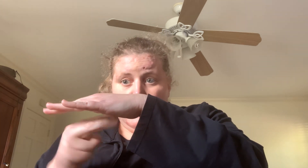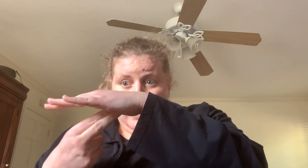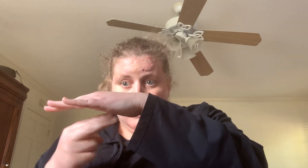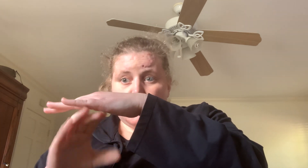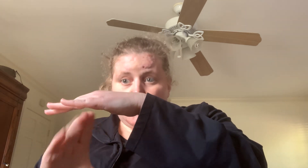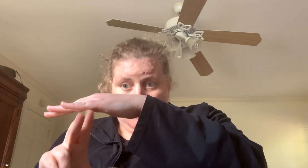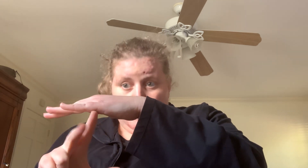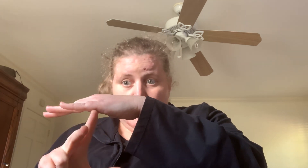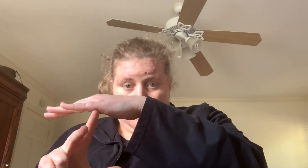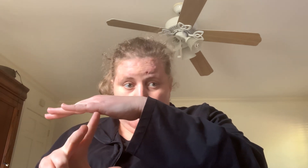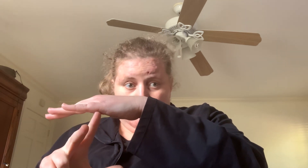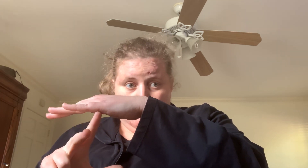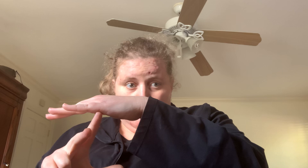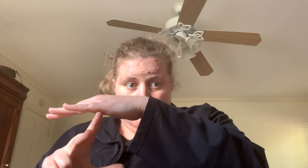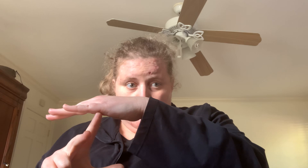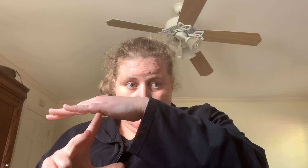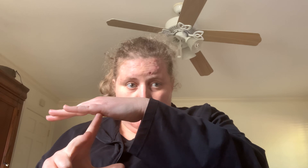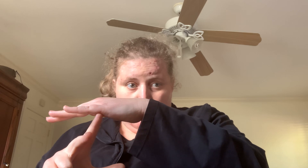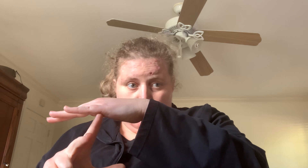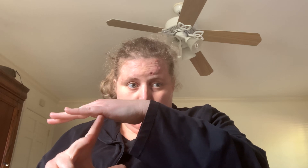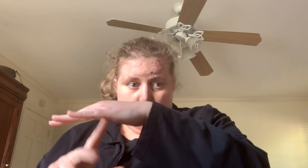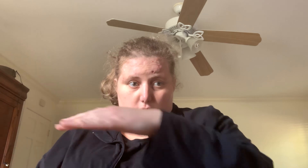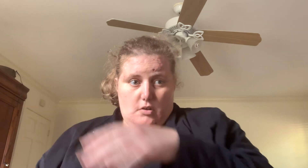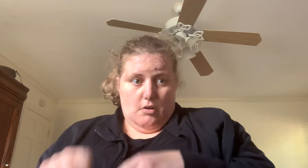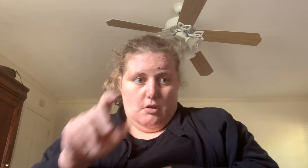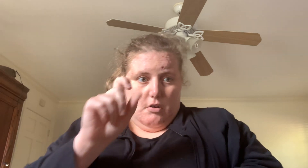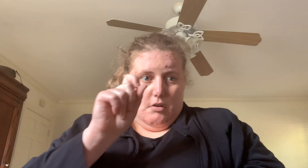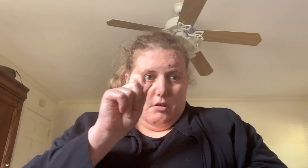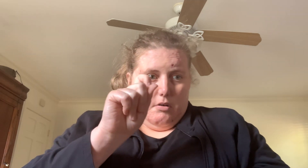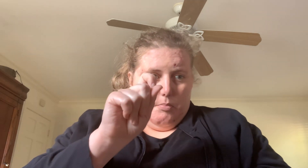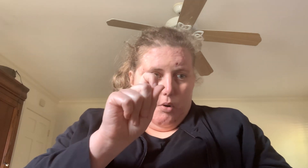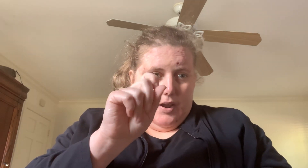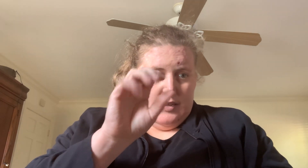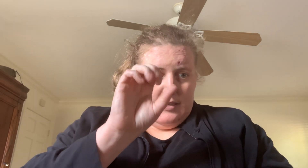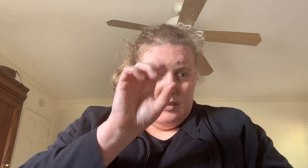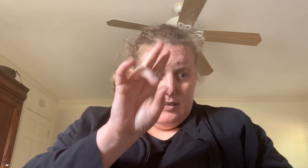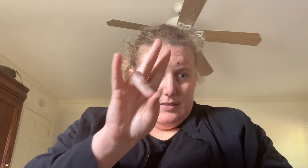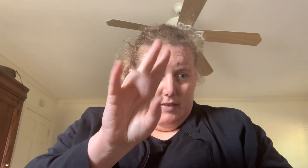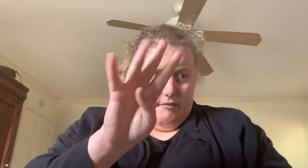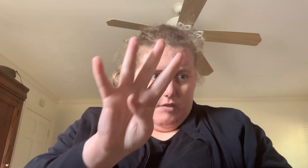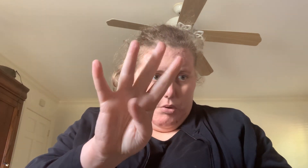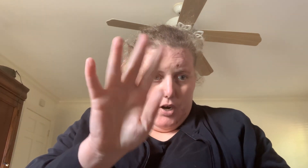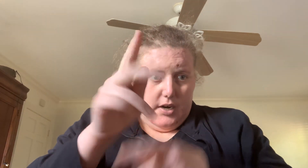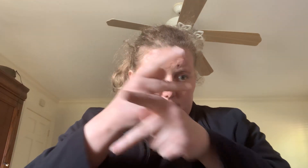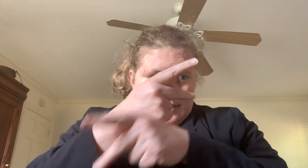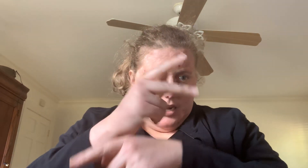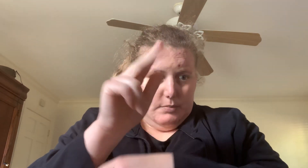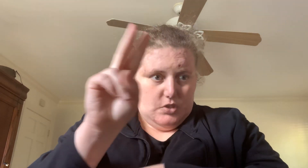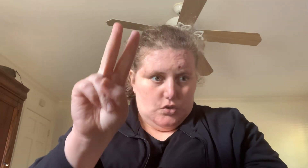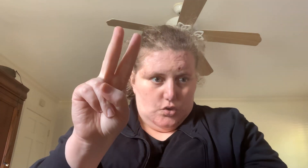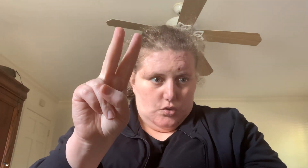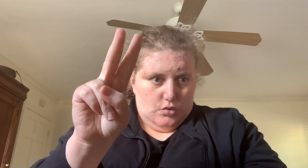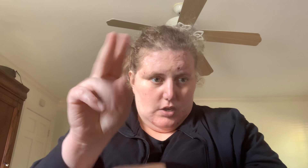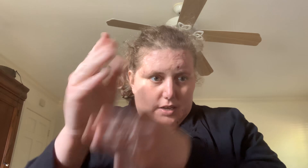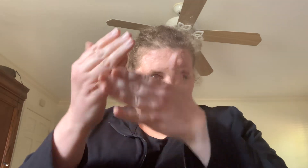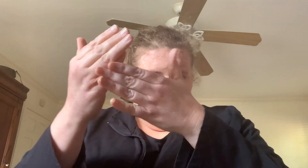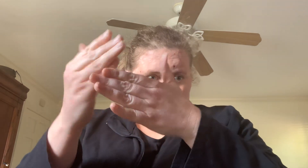So we're going to do 0.74 times 2 divided by